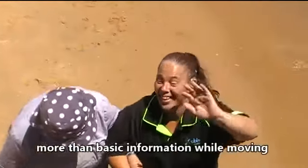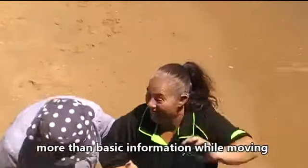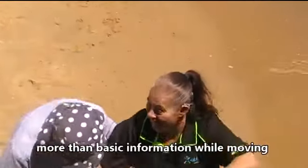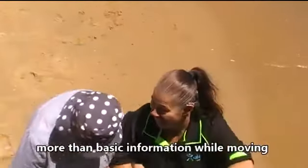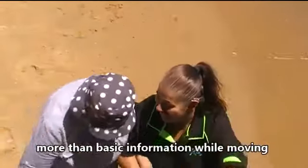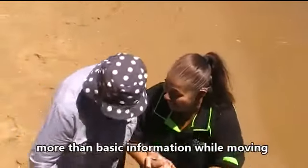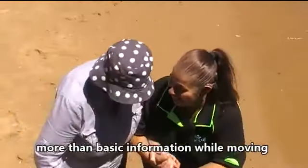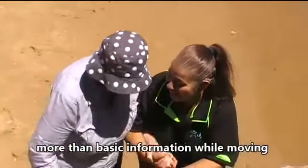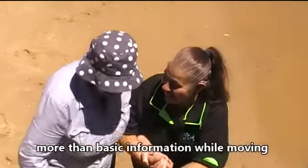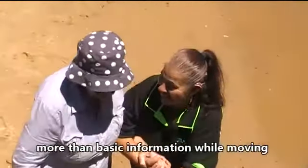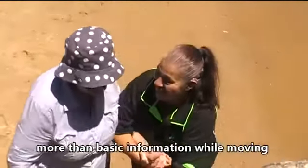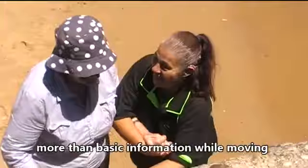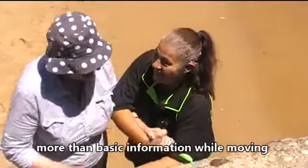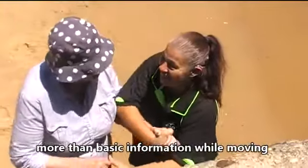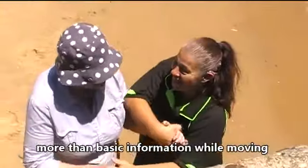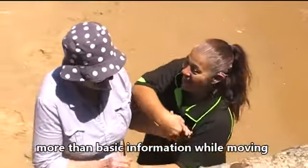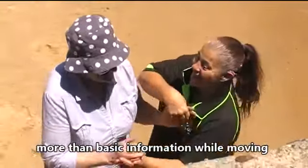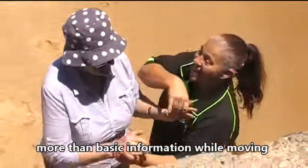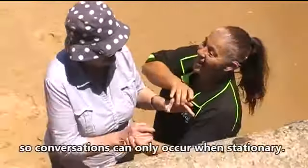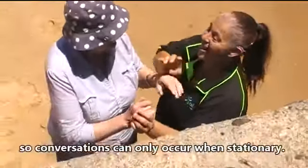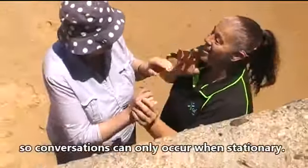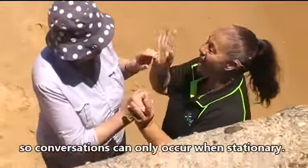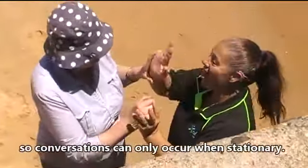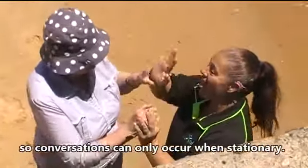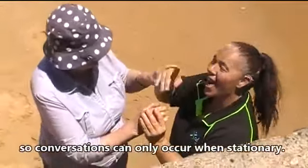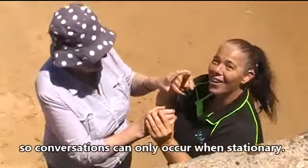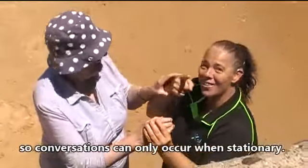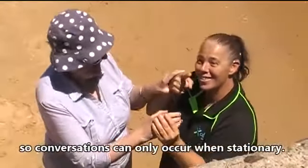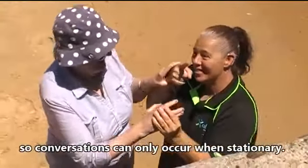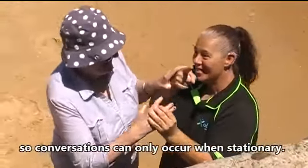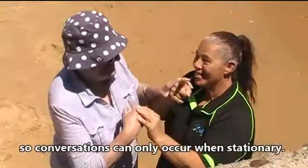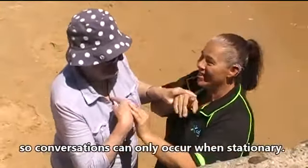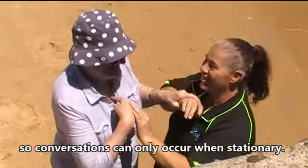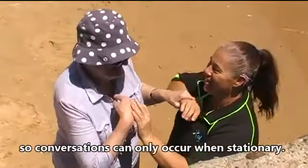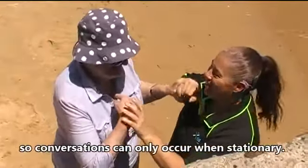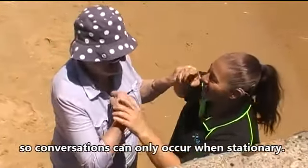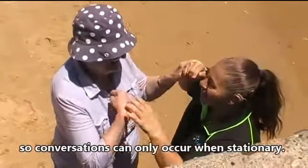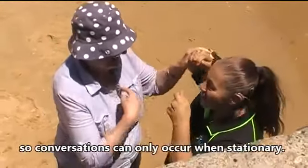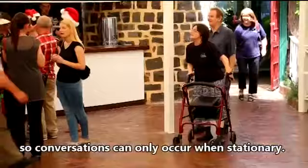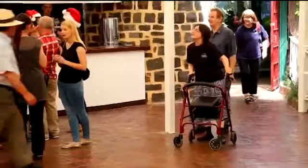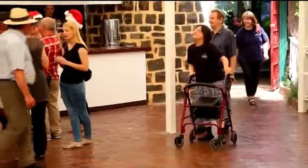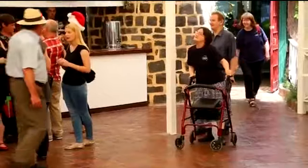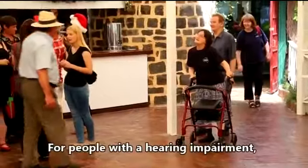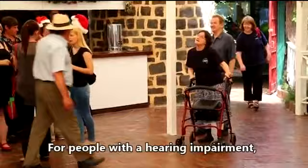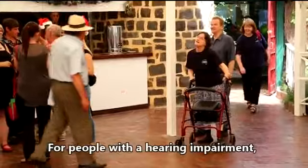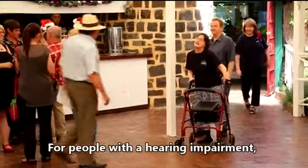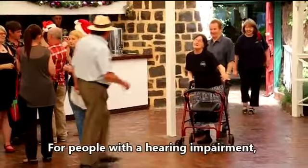basic information while moving, so conversations can only occur when stationary. For people with a